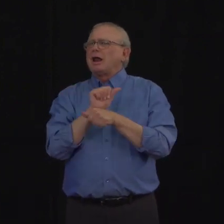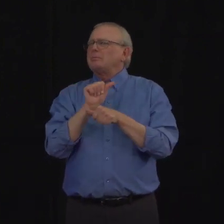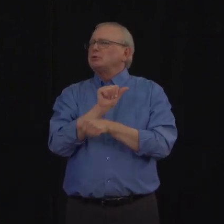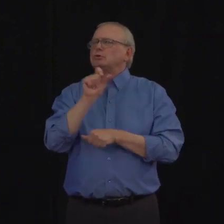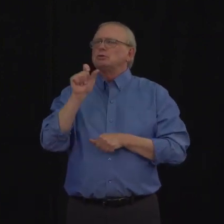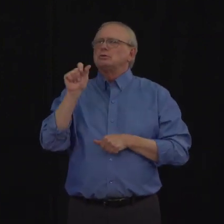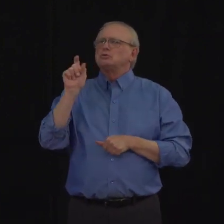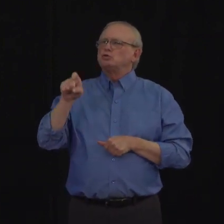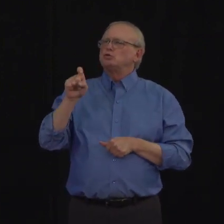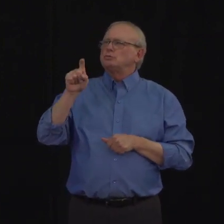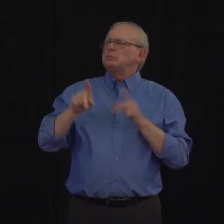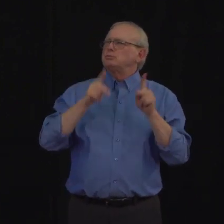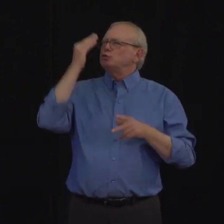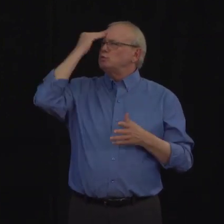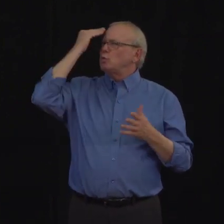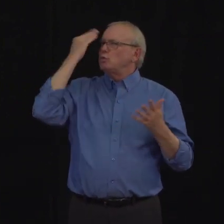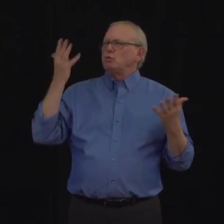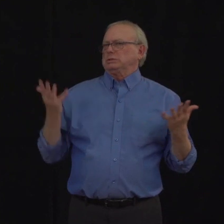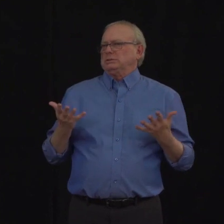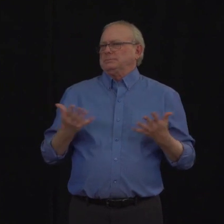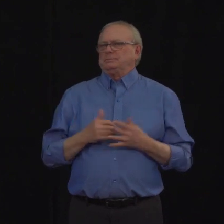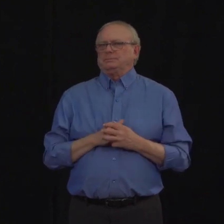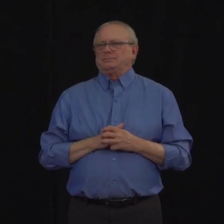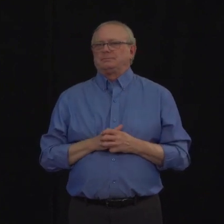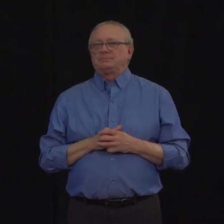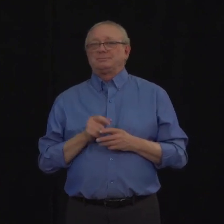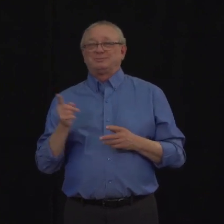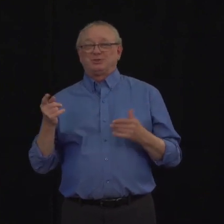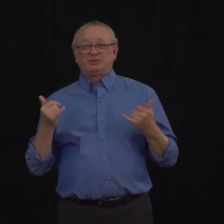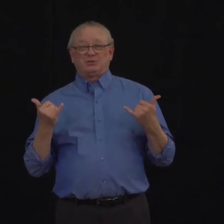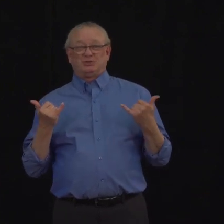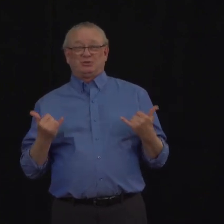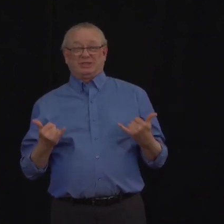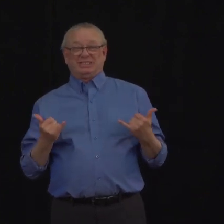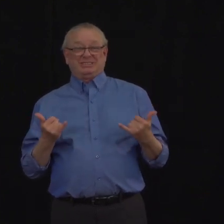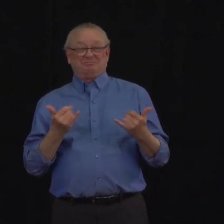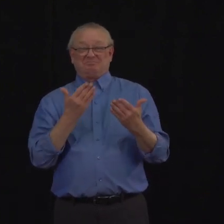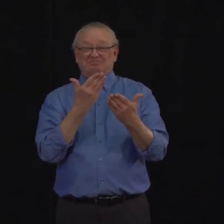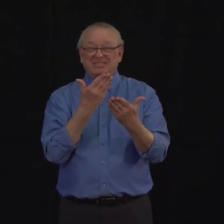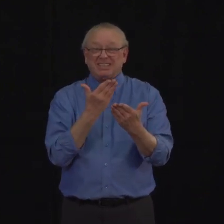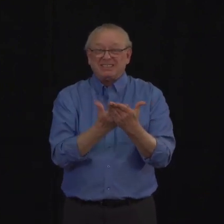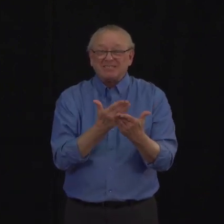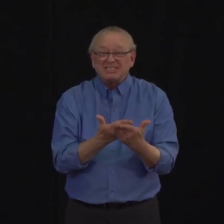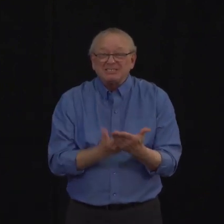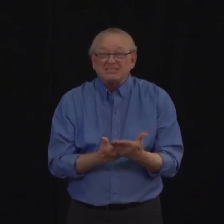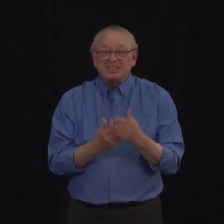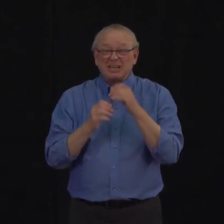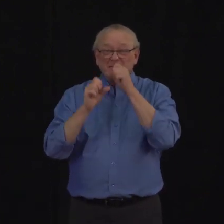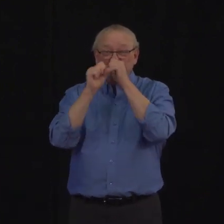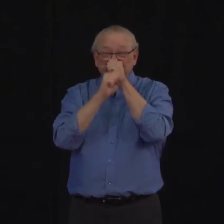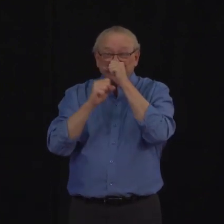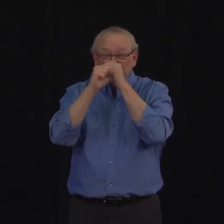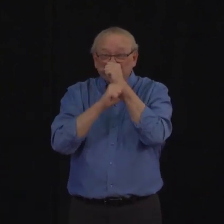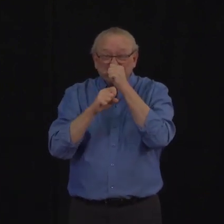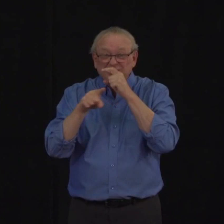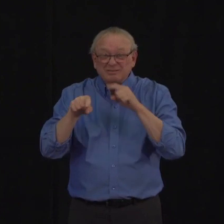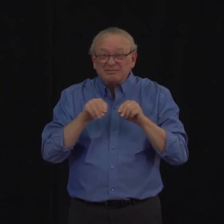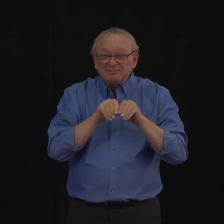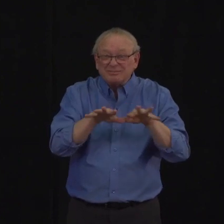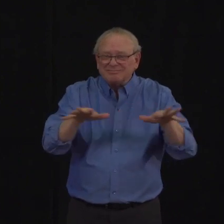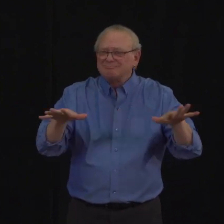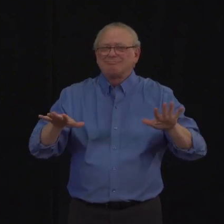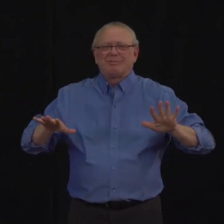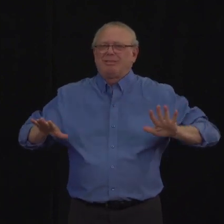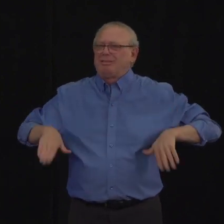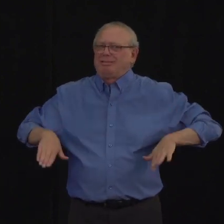can be spread through mosquitoes, so that is something that Albertans should not be worried about. Albertans